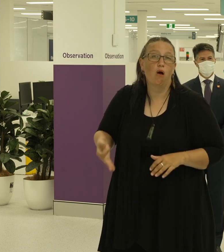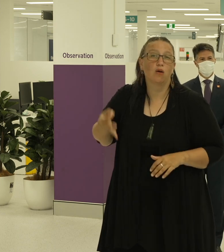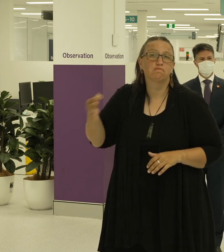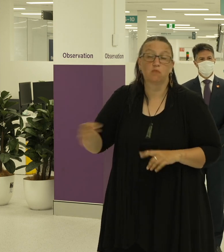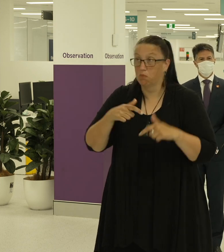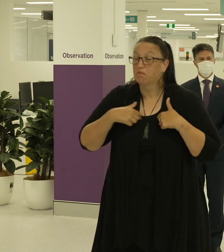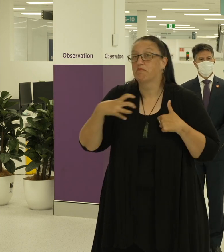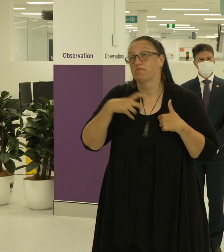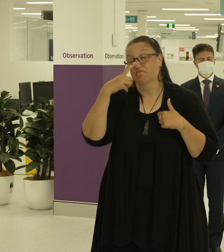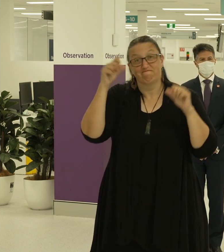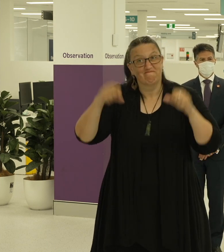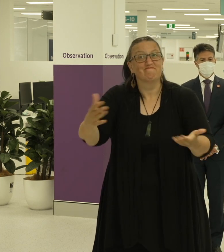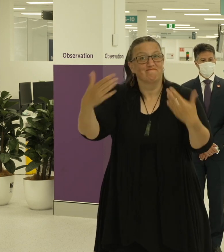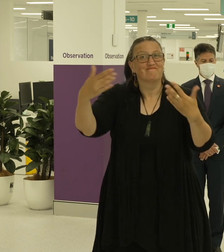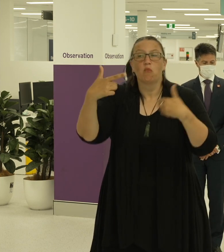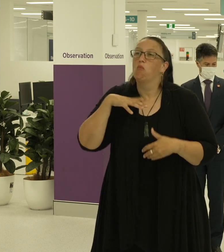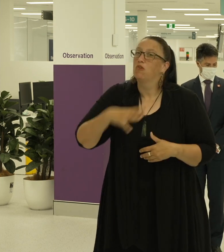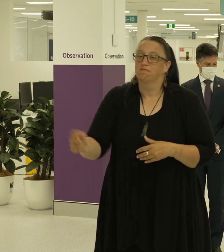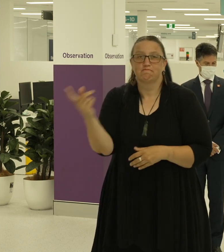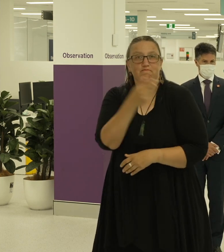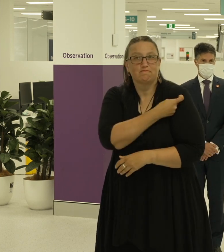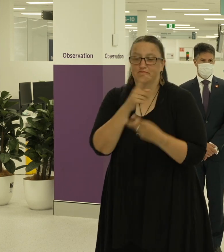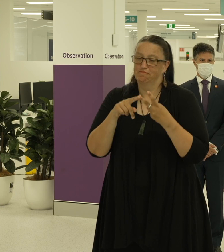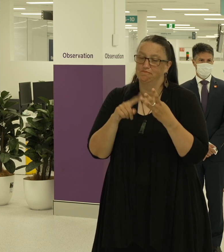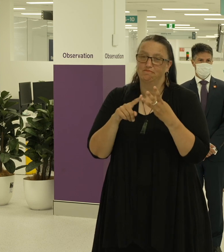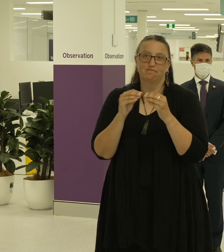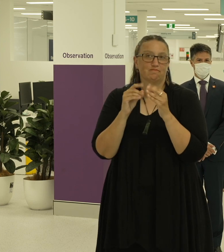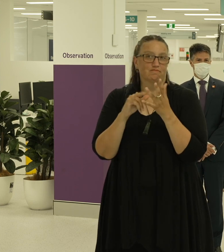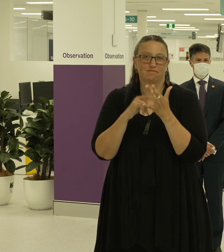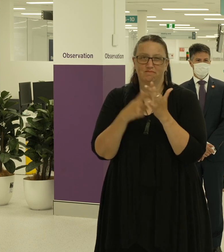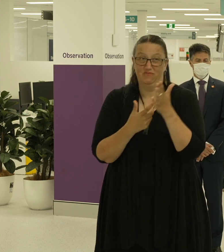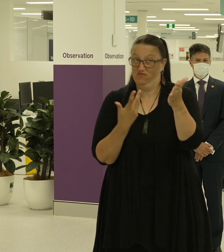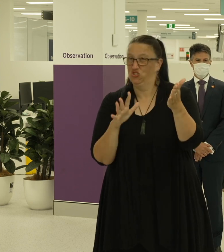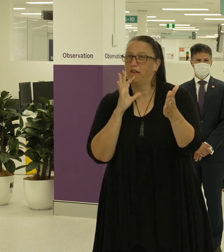question now is more, well, why aren't they coming for their booster shot, which is why I just answered as I did.